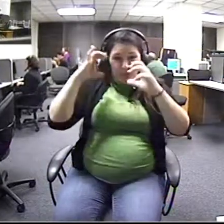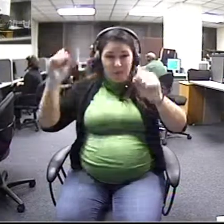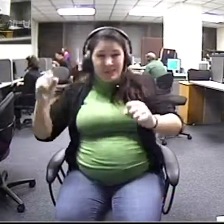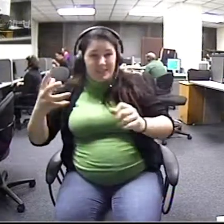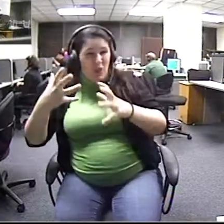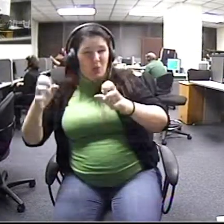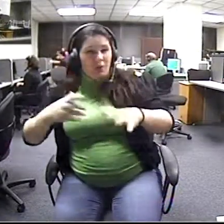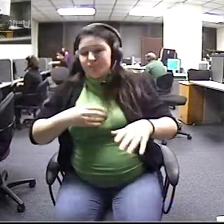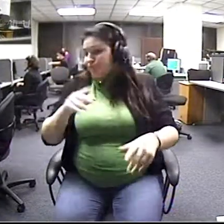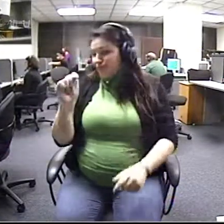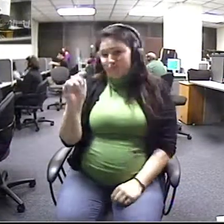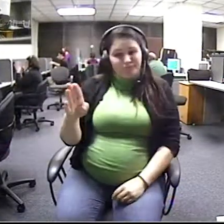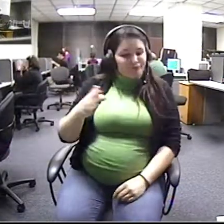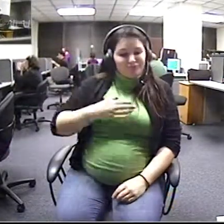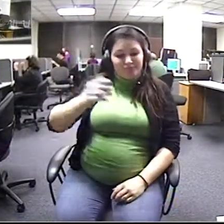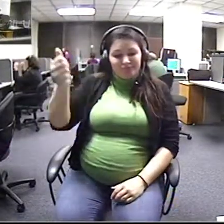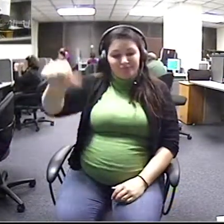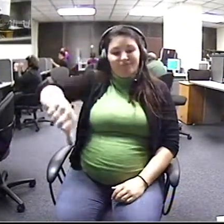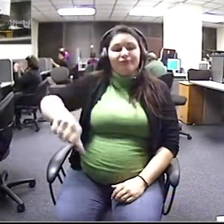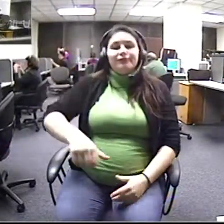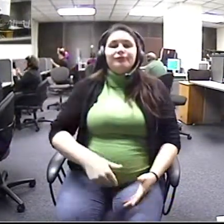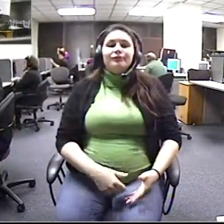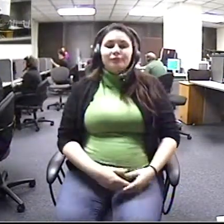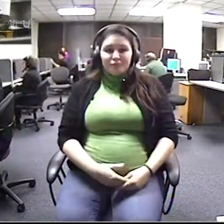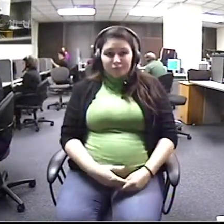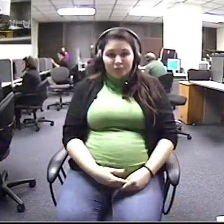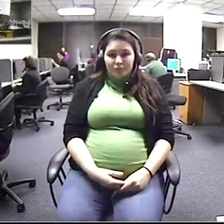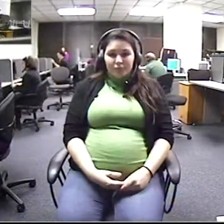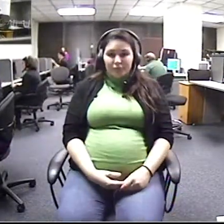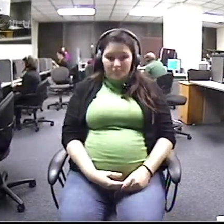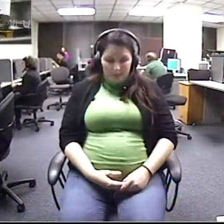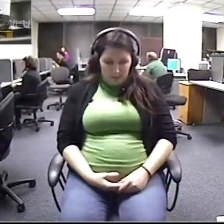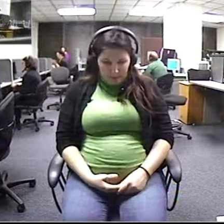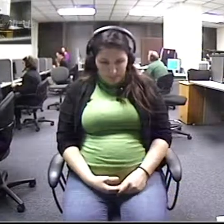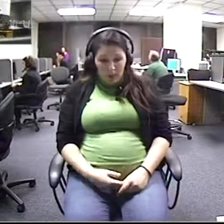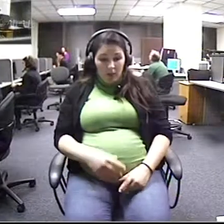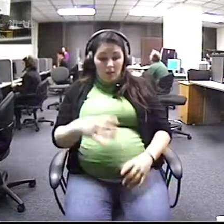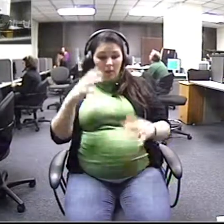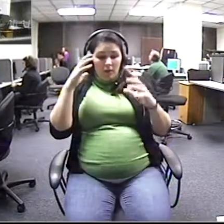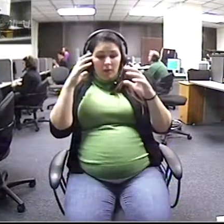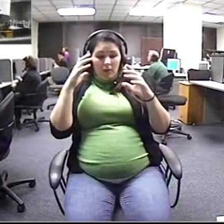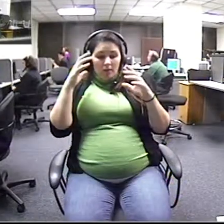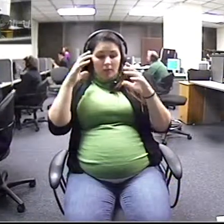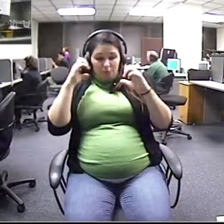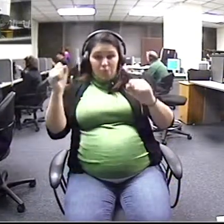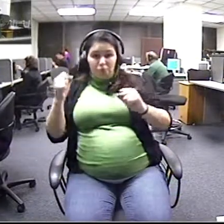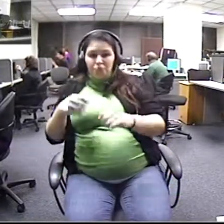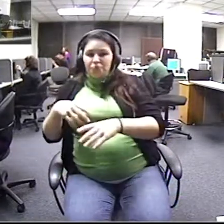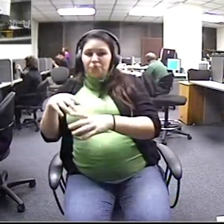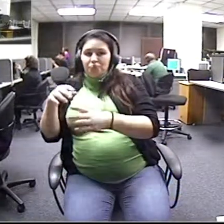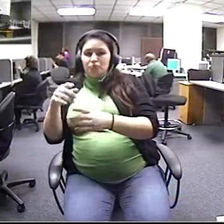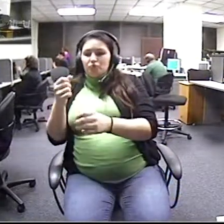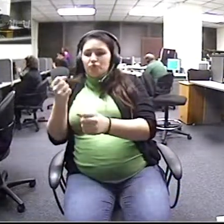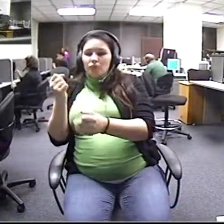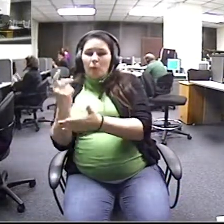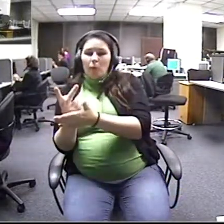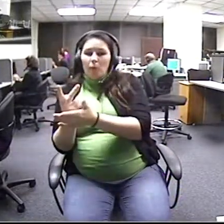Presidents can check the courts with their power to appoint federal judges, with the approval of the Senate, of